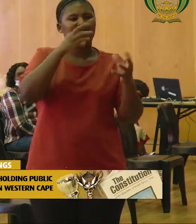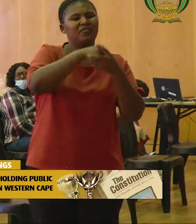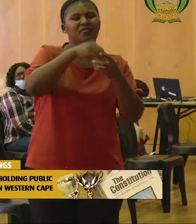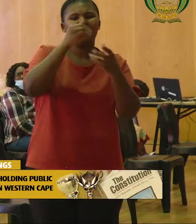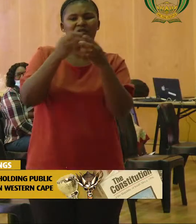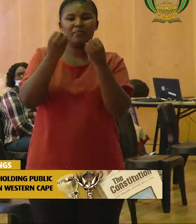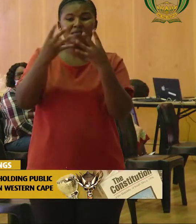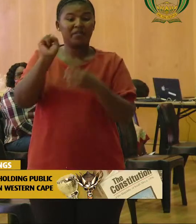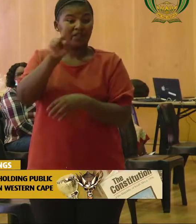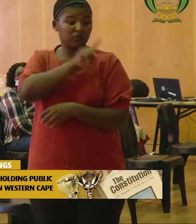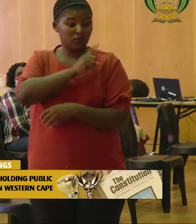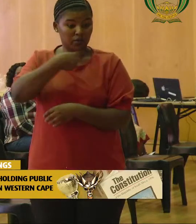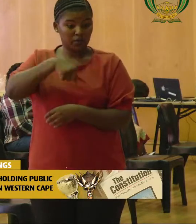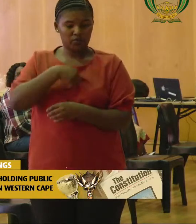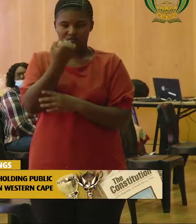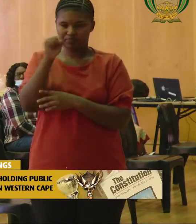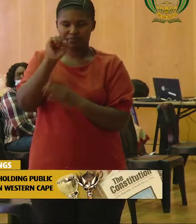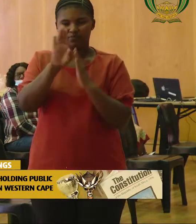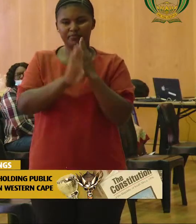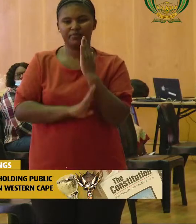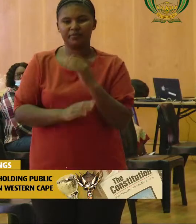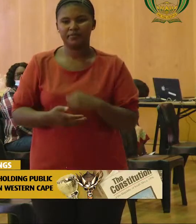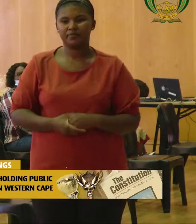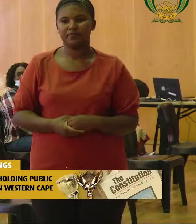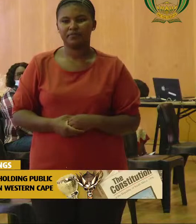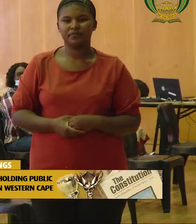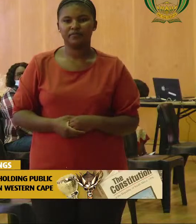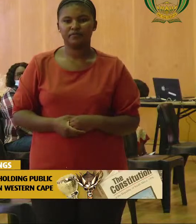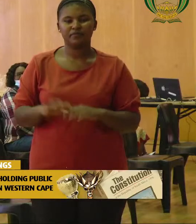So that's why sithi asiyixhasi.